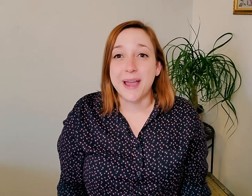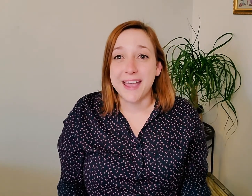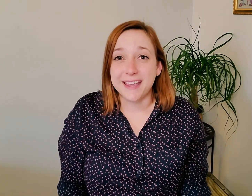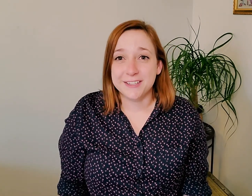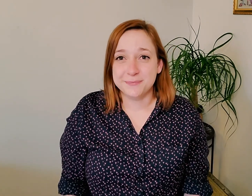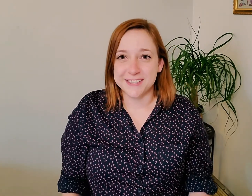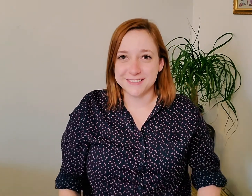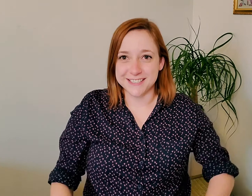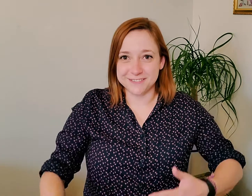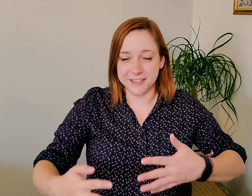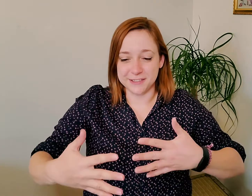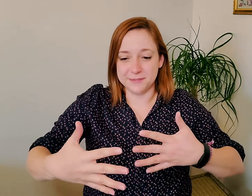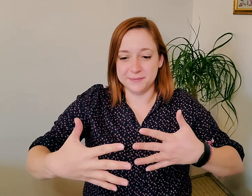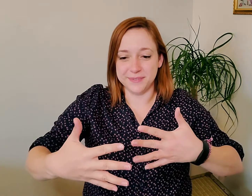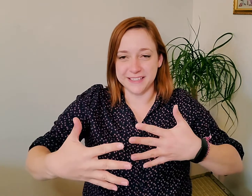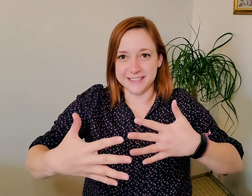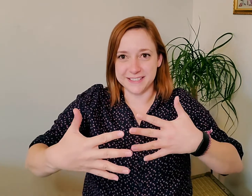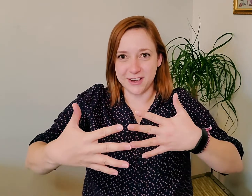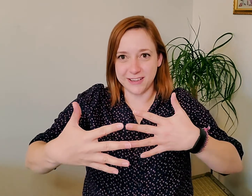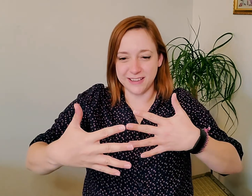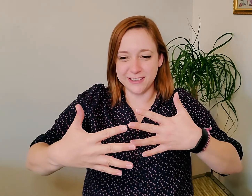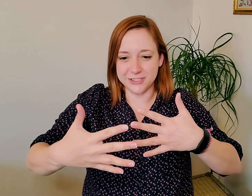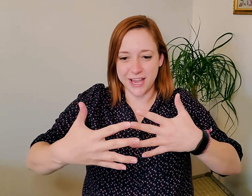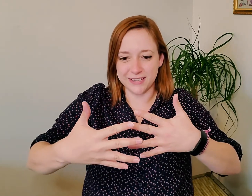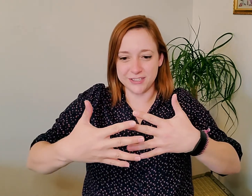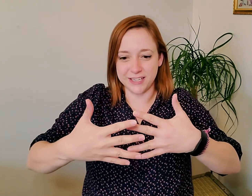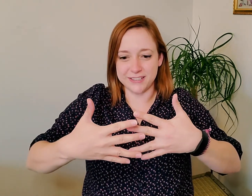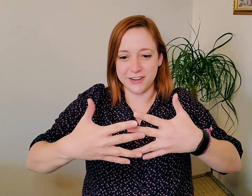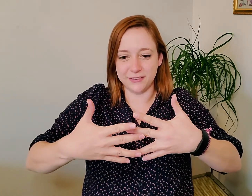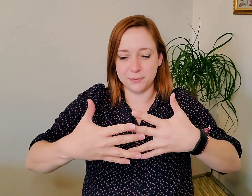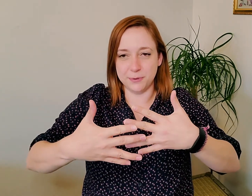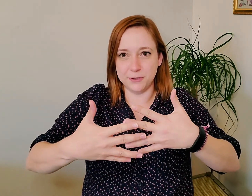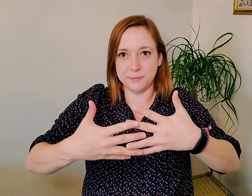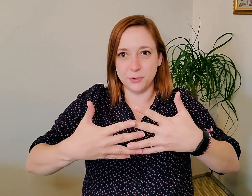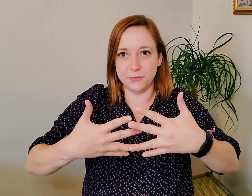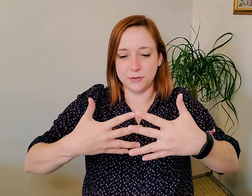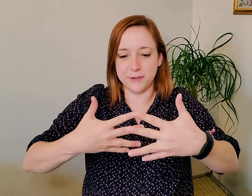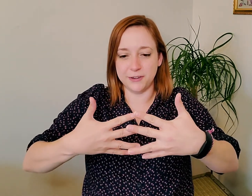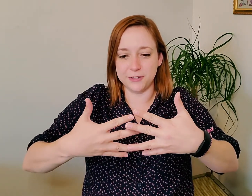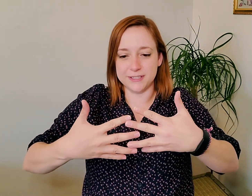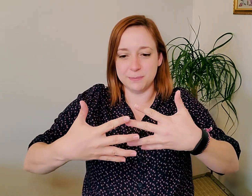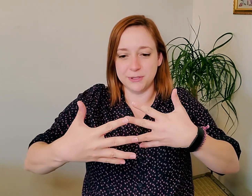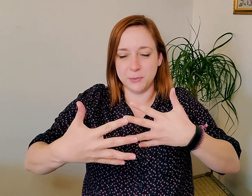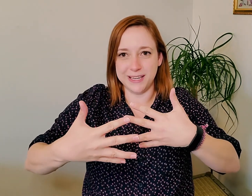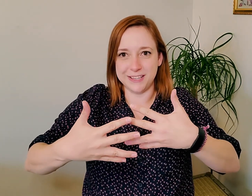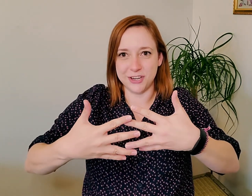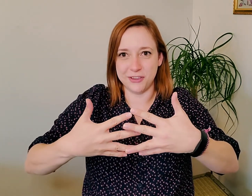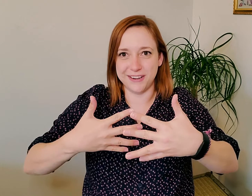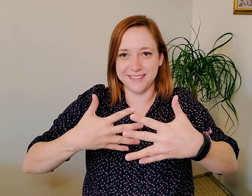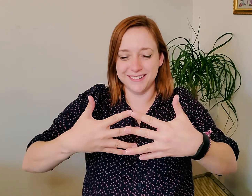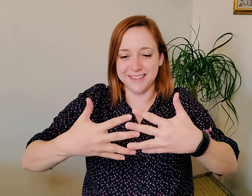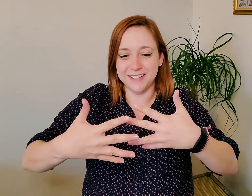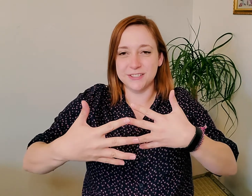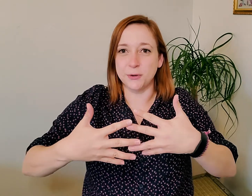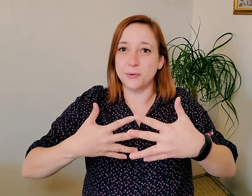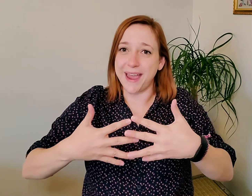Gray, this one's fun because it's a little challenging because you have to move your fingers in between each other. So gray.